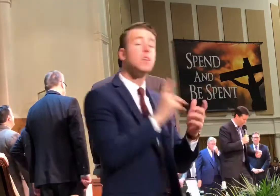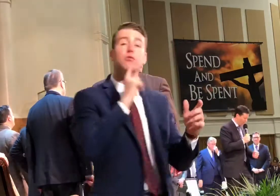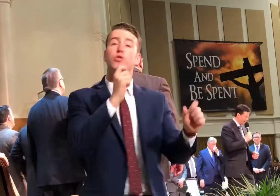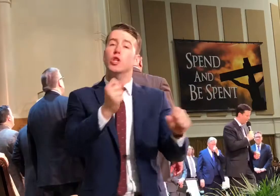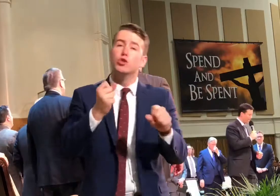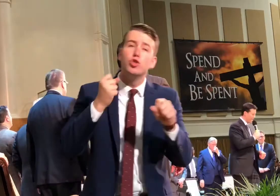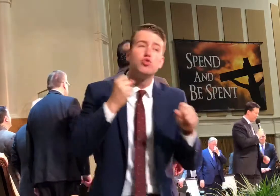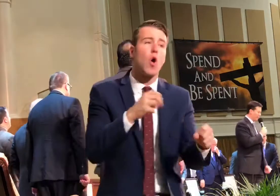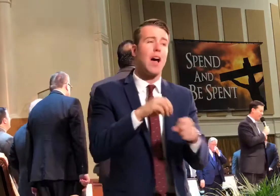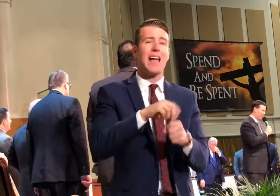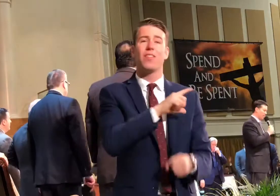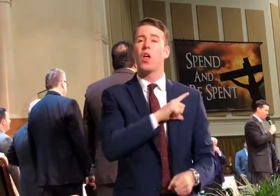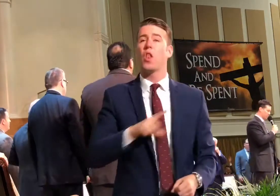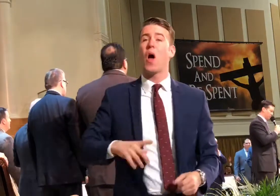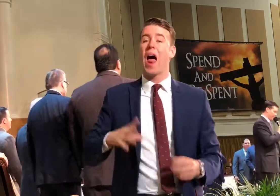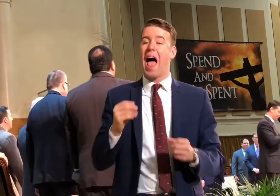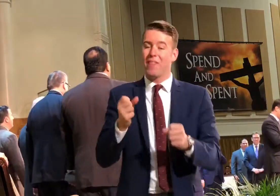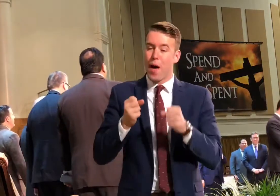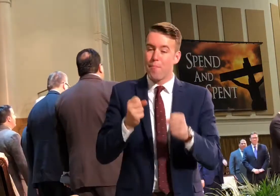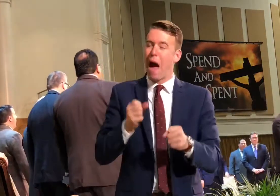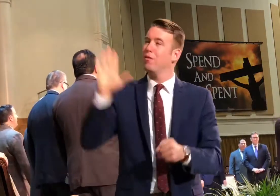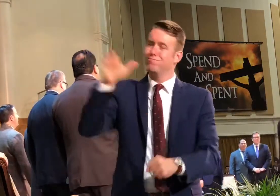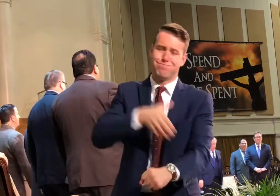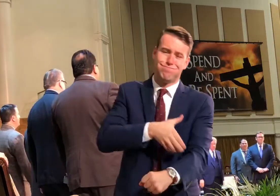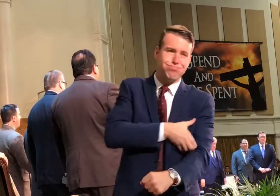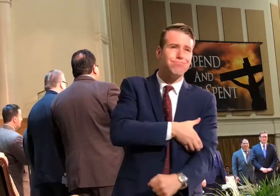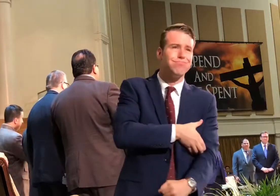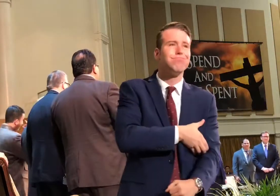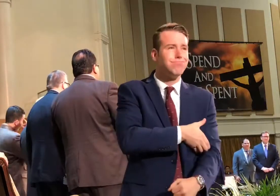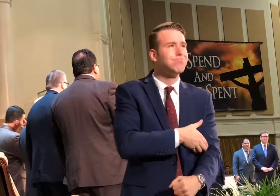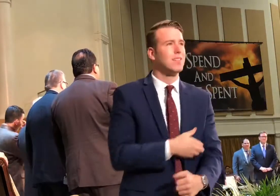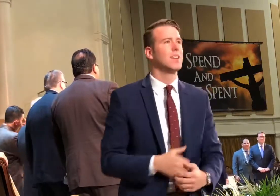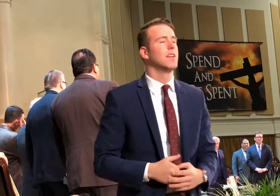Strong in the Lord and in the power of His might.